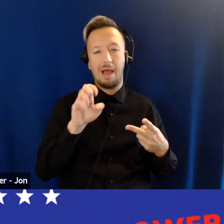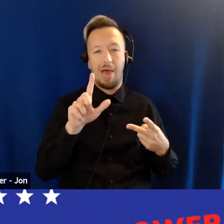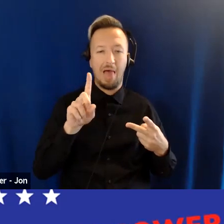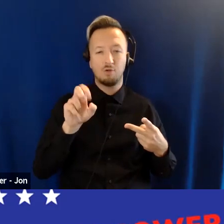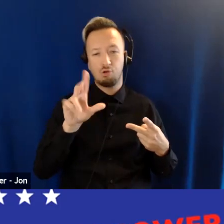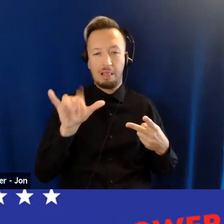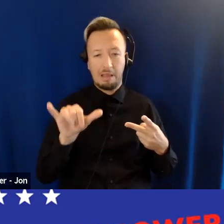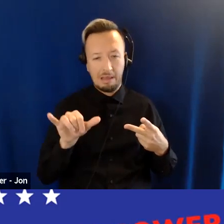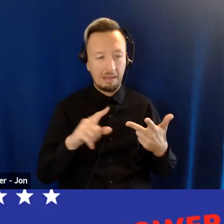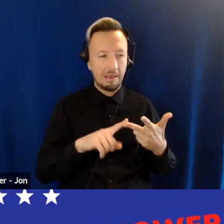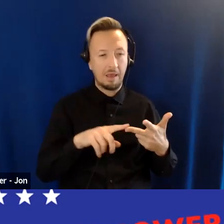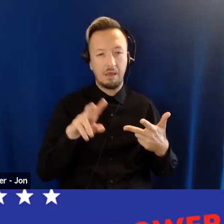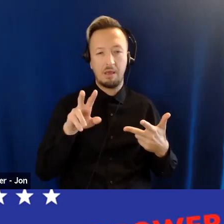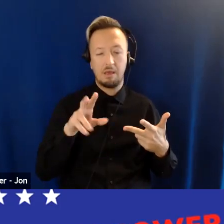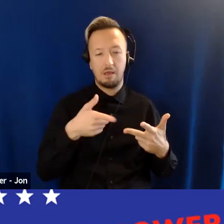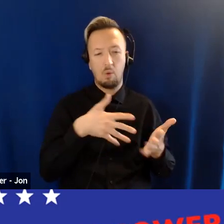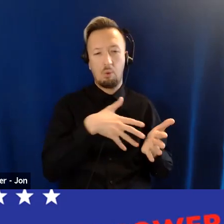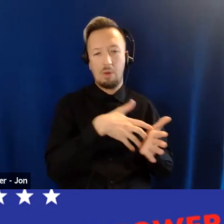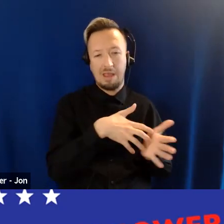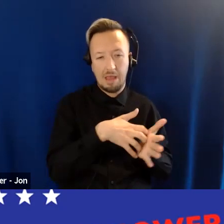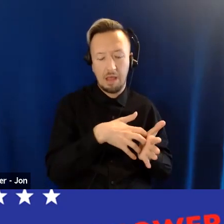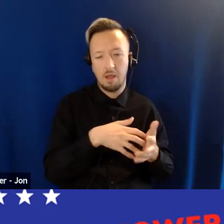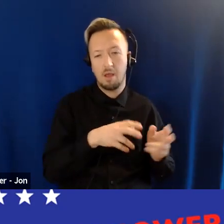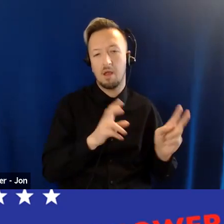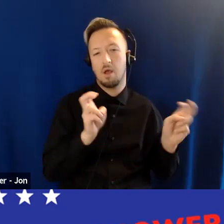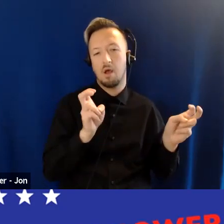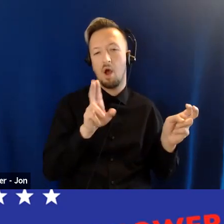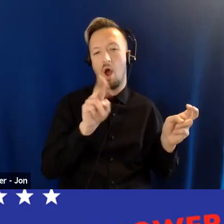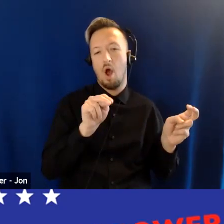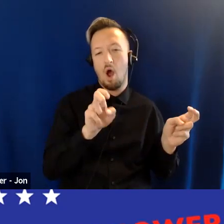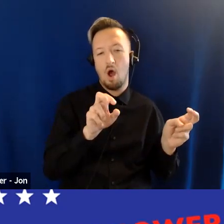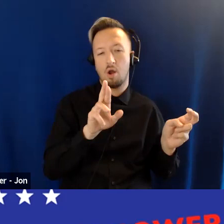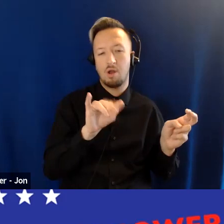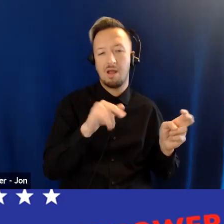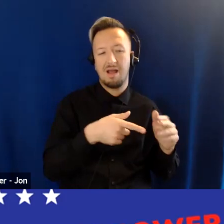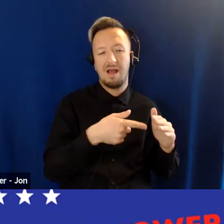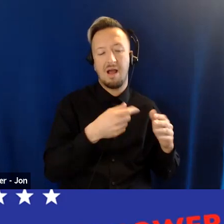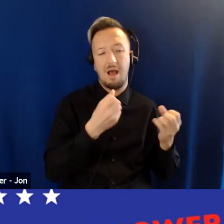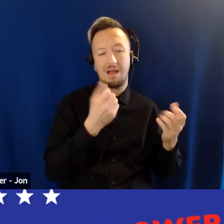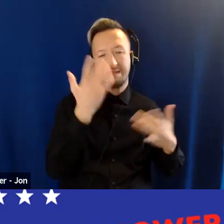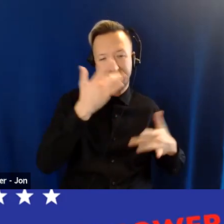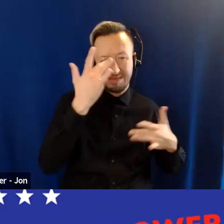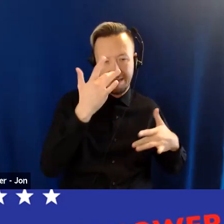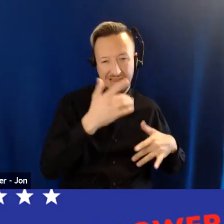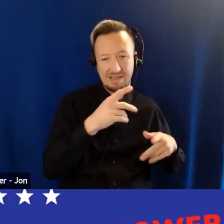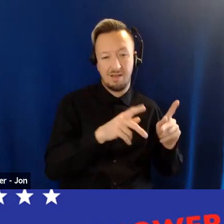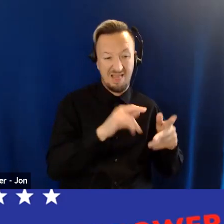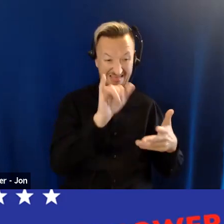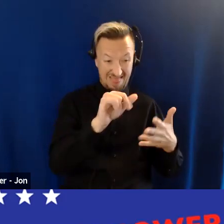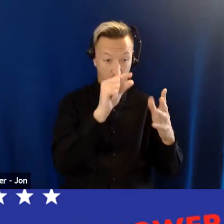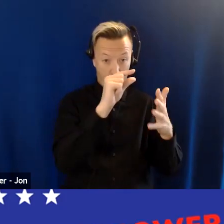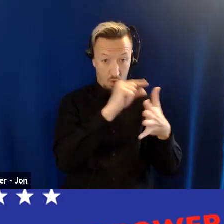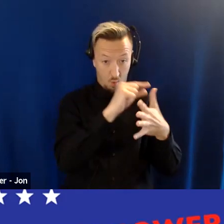with underlying conditions, chronic health conditions. All of these